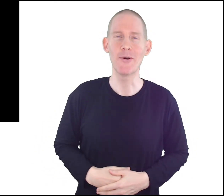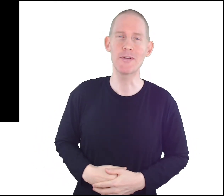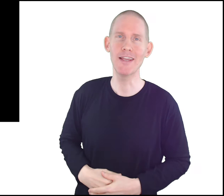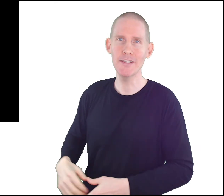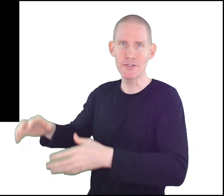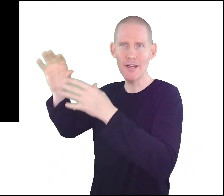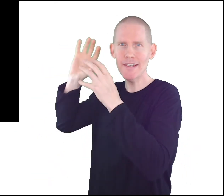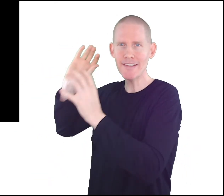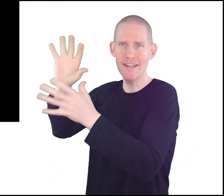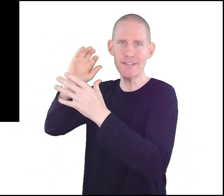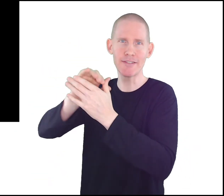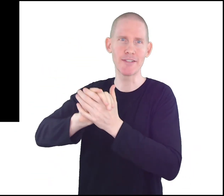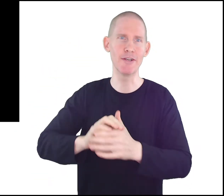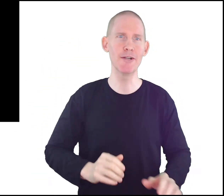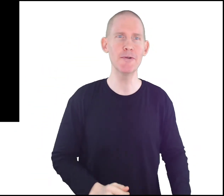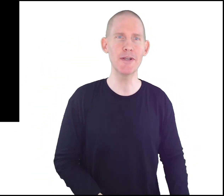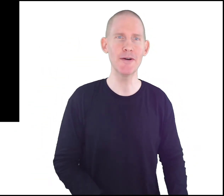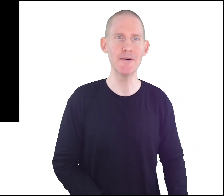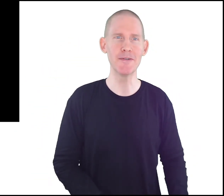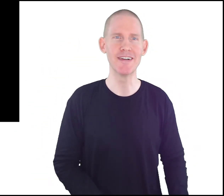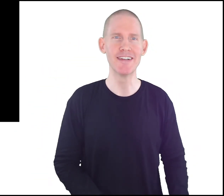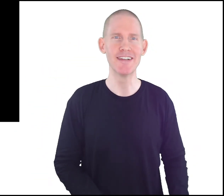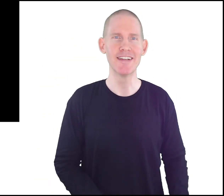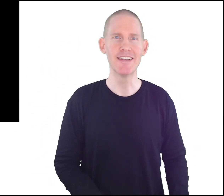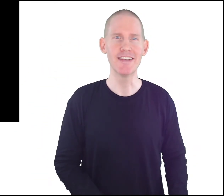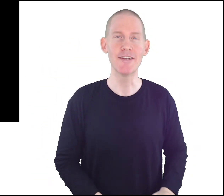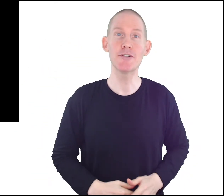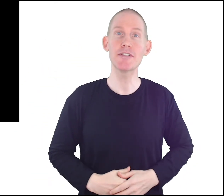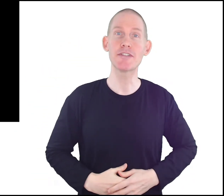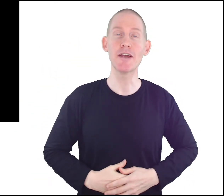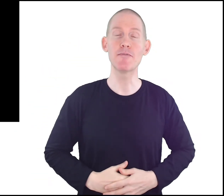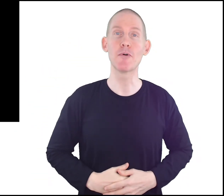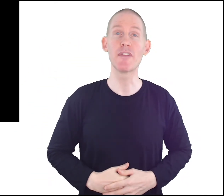Okay, let's sign this. Here we go. Here's a